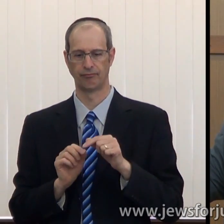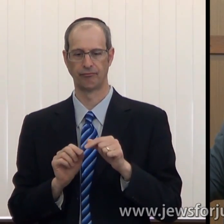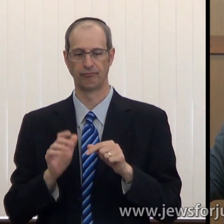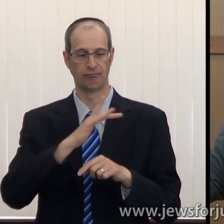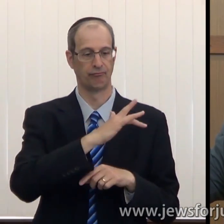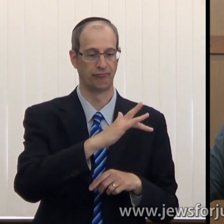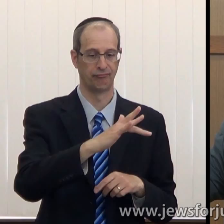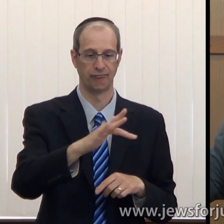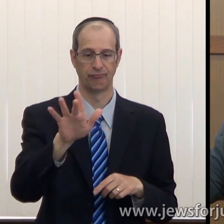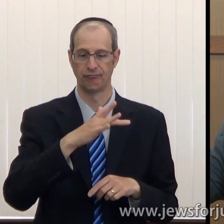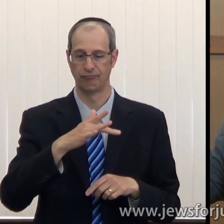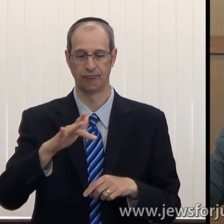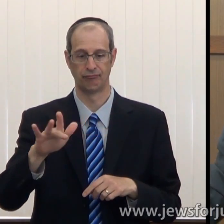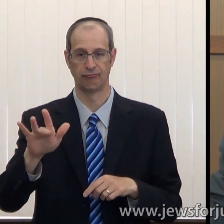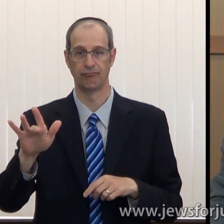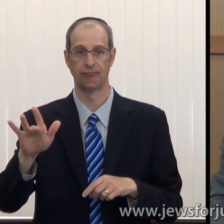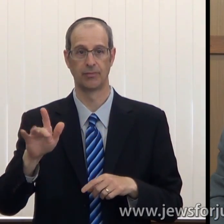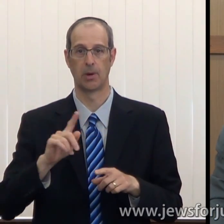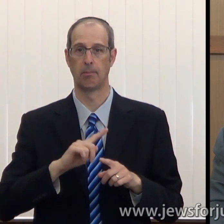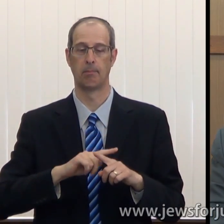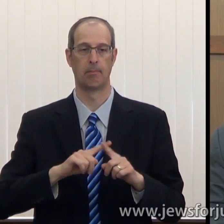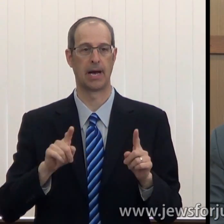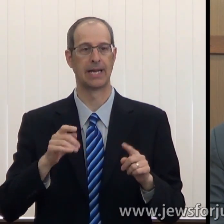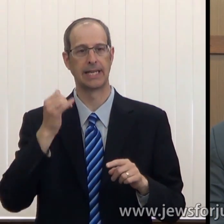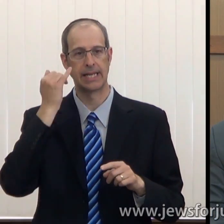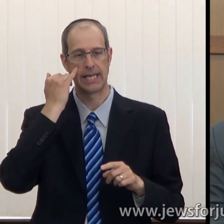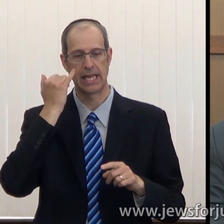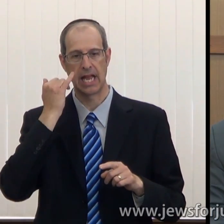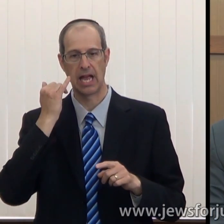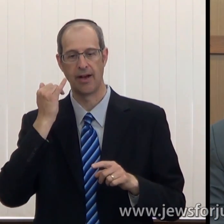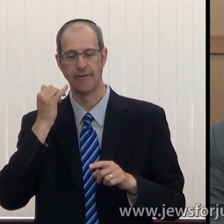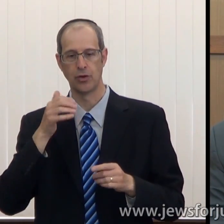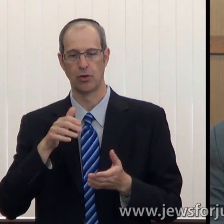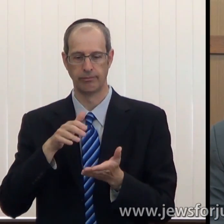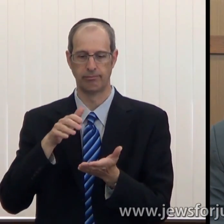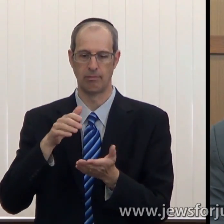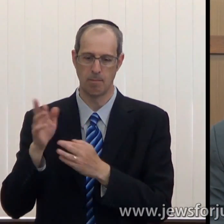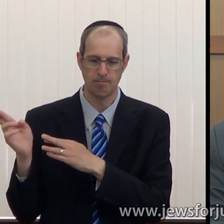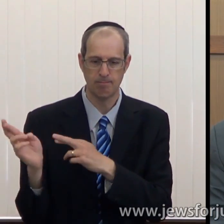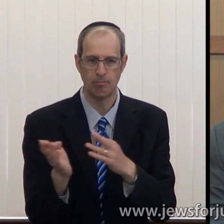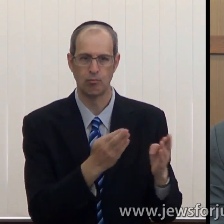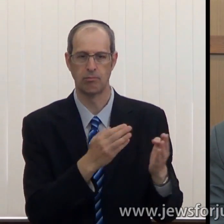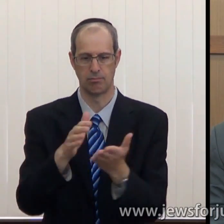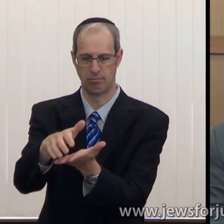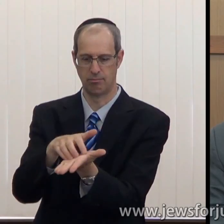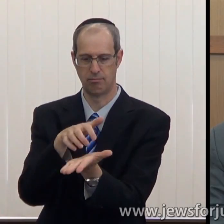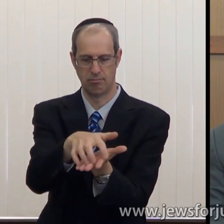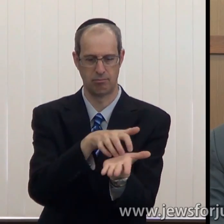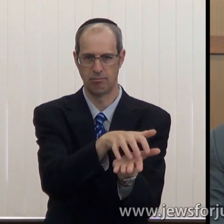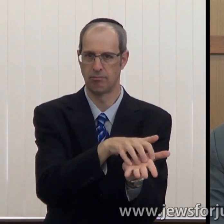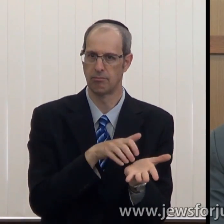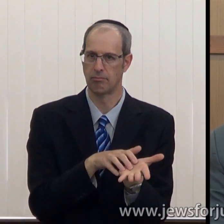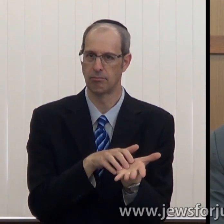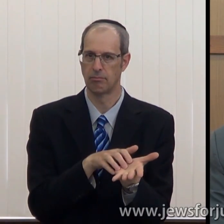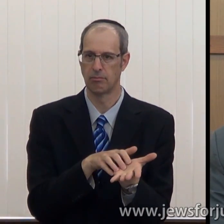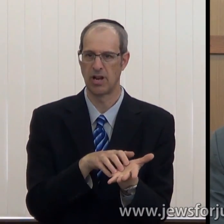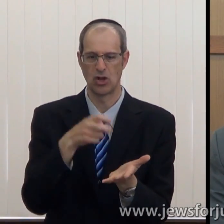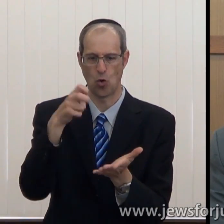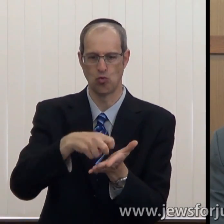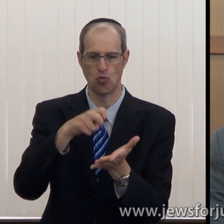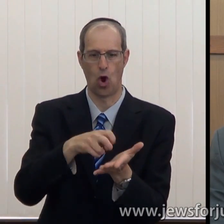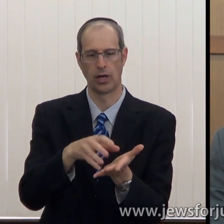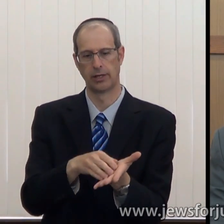it. But if you plow the field and you take out the